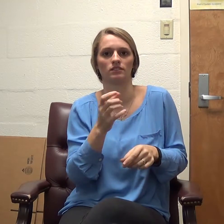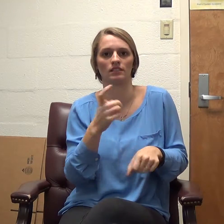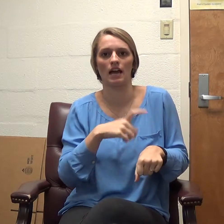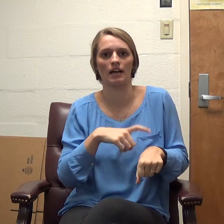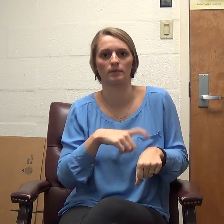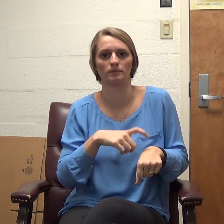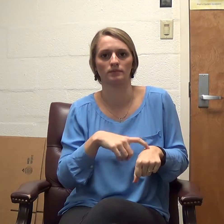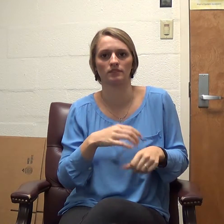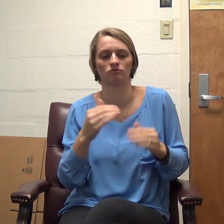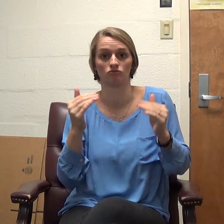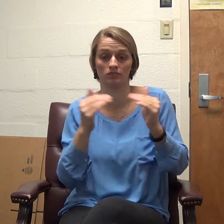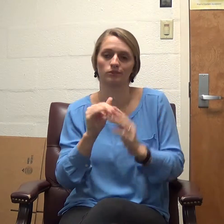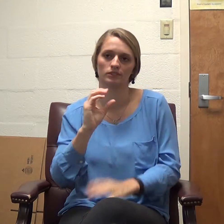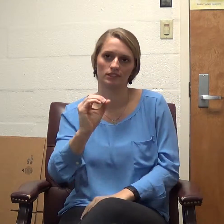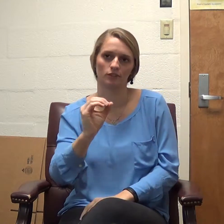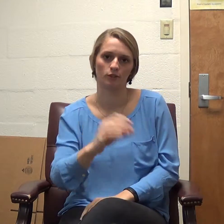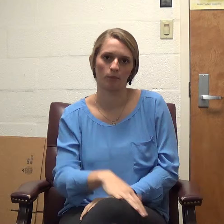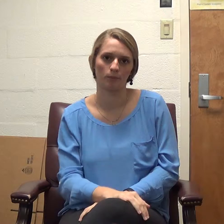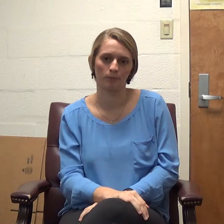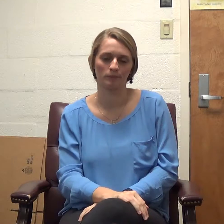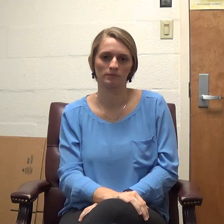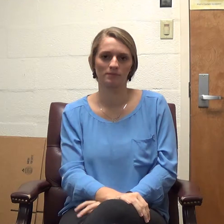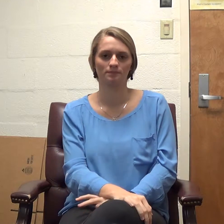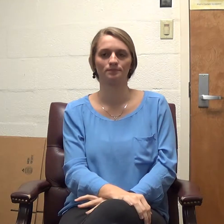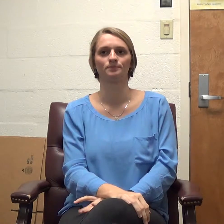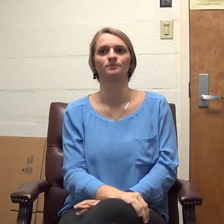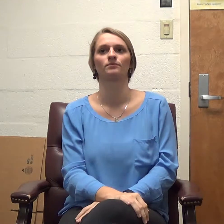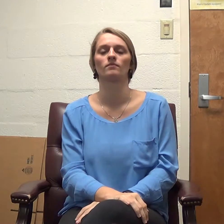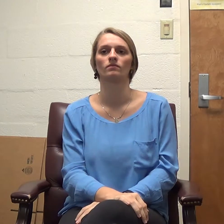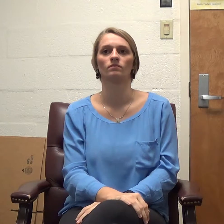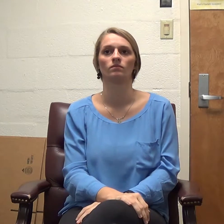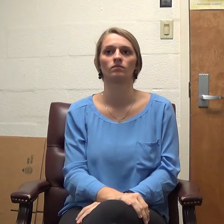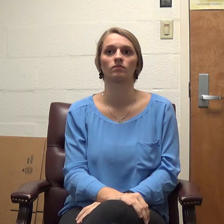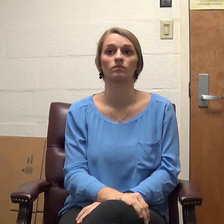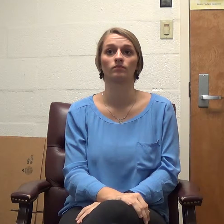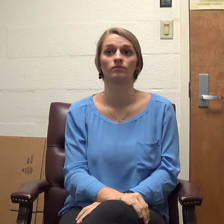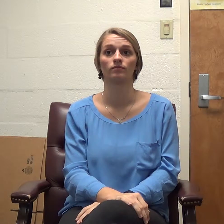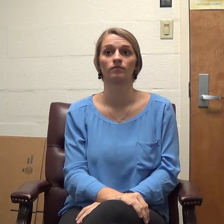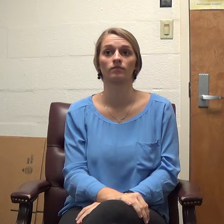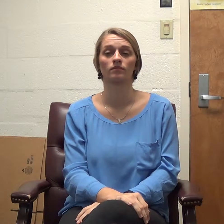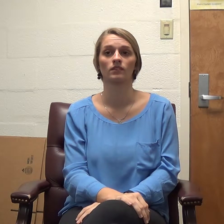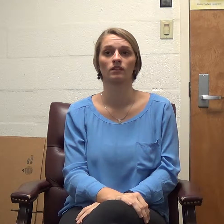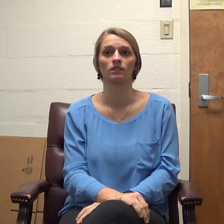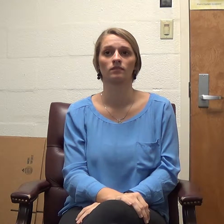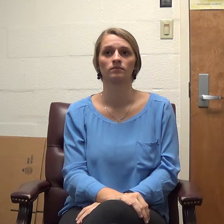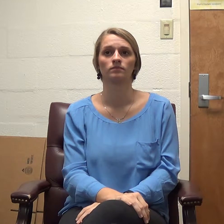0. If I were to ask you 1 to the